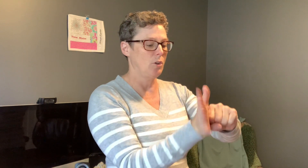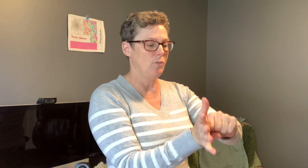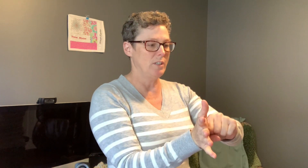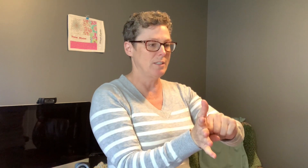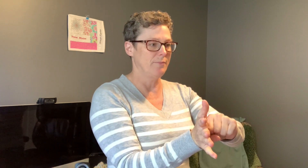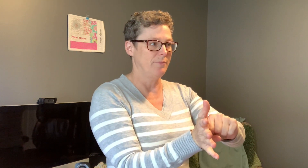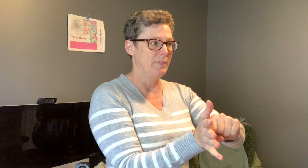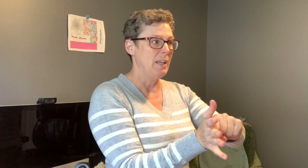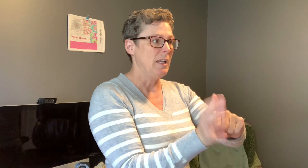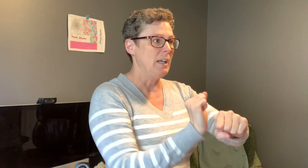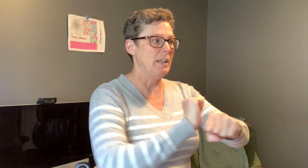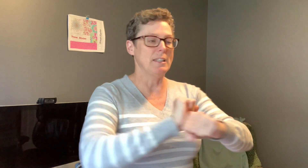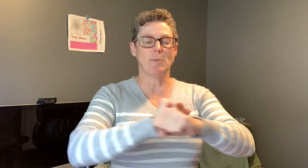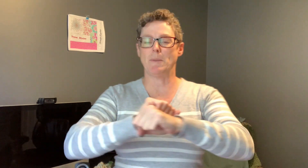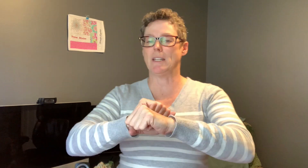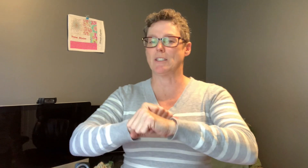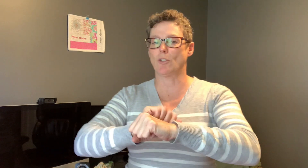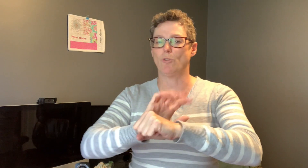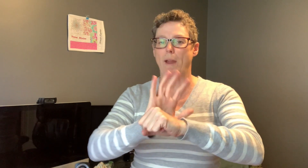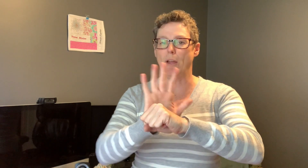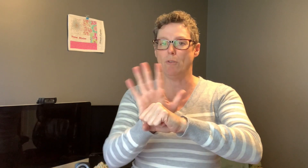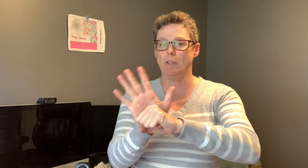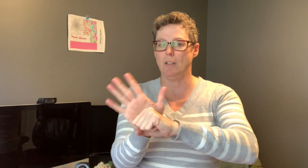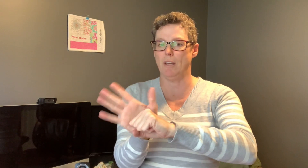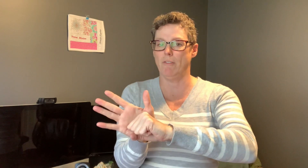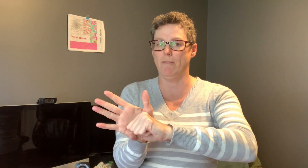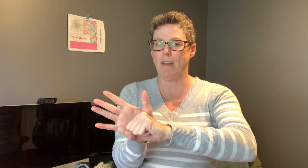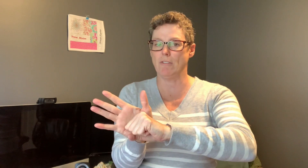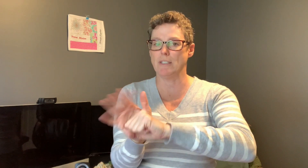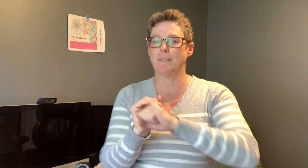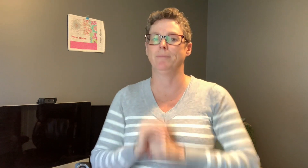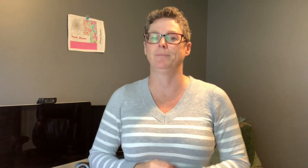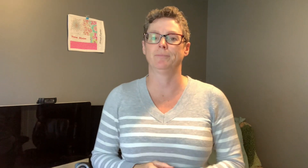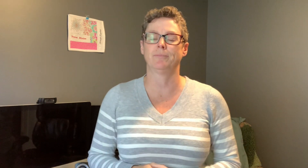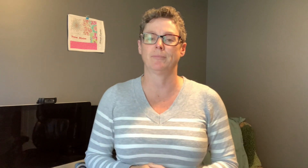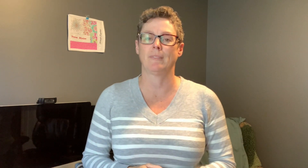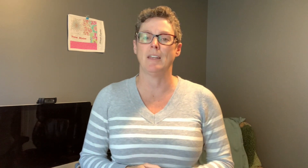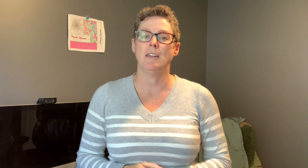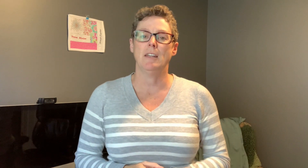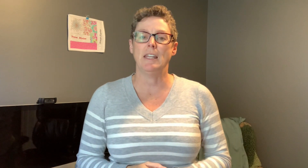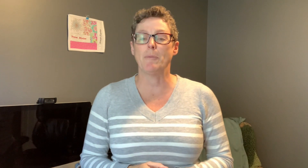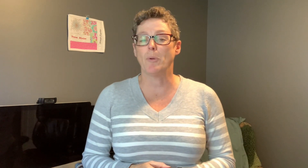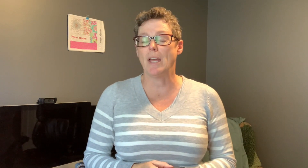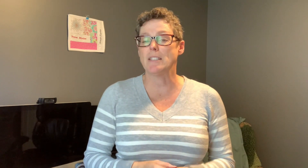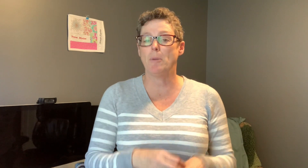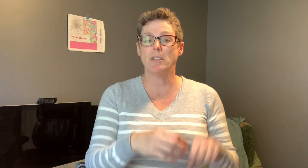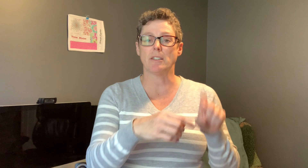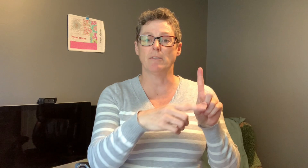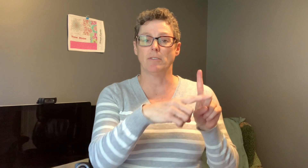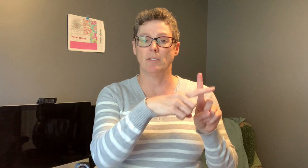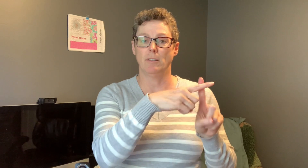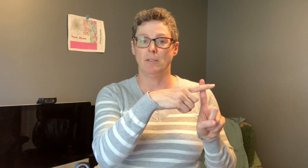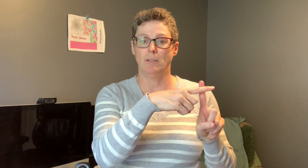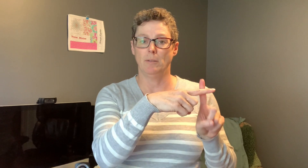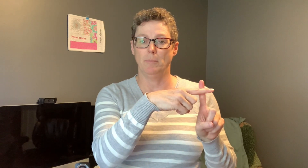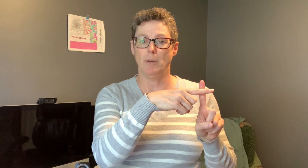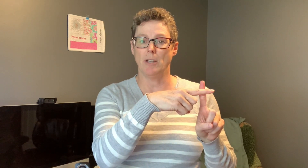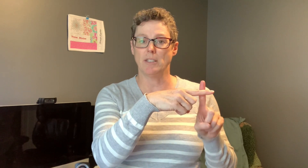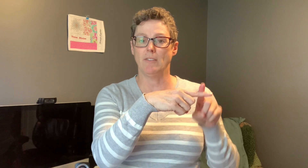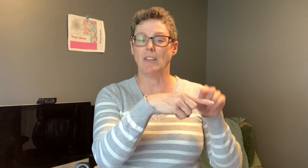COVID. And this represents the crown of the virus. And then we want to ask positive. Positive, and then